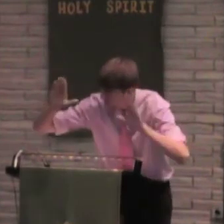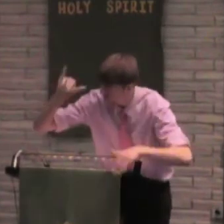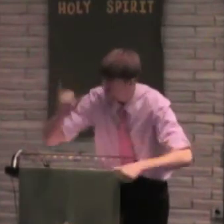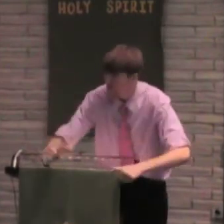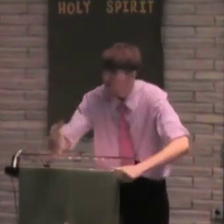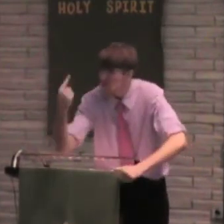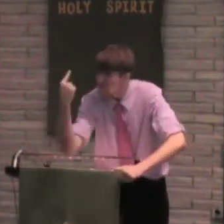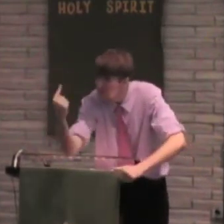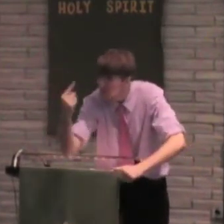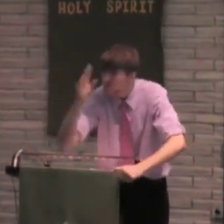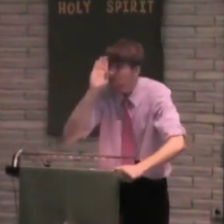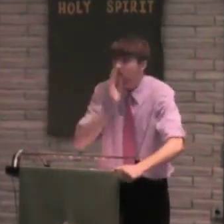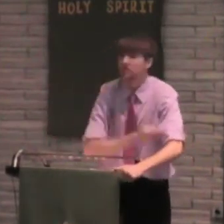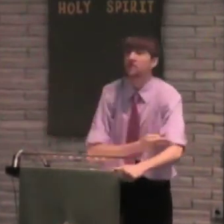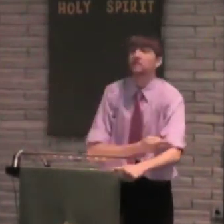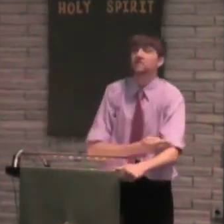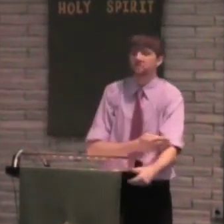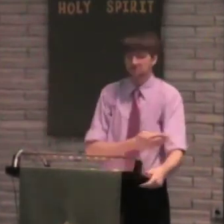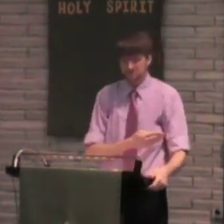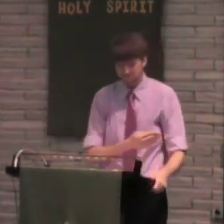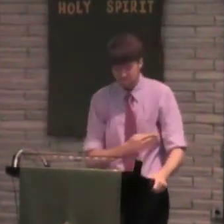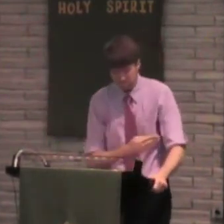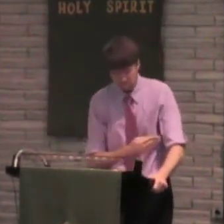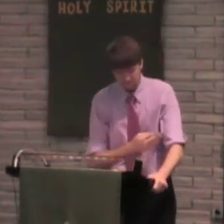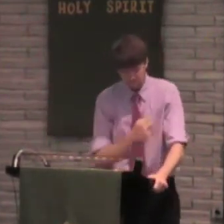Then God told Abraham to sacrifice this son.